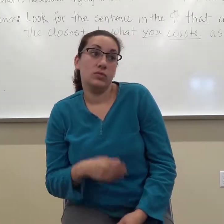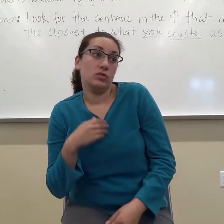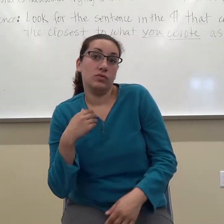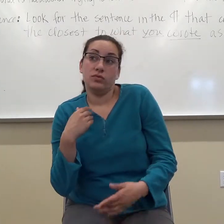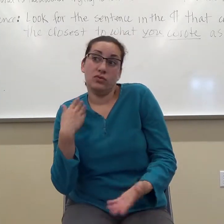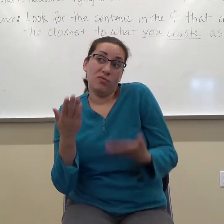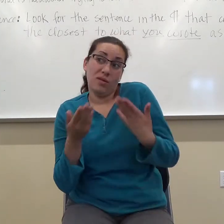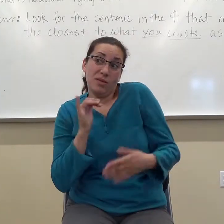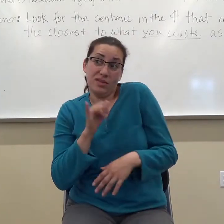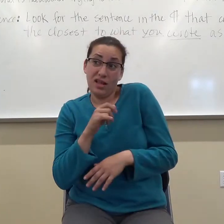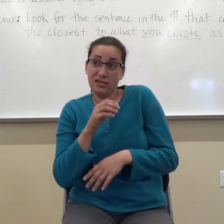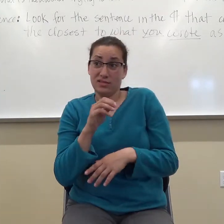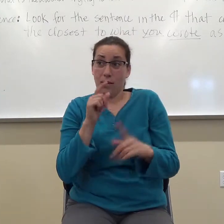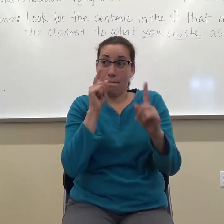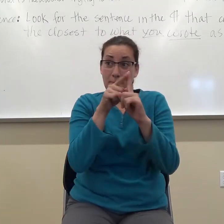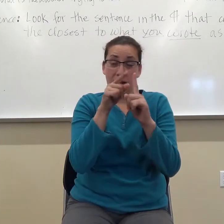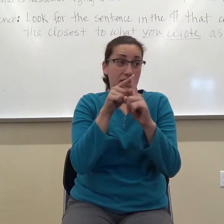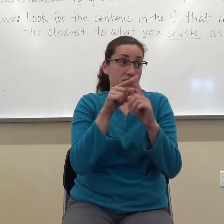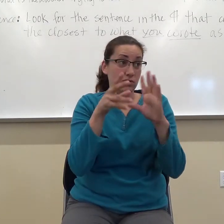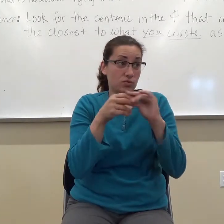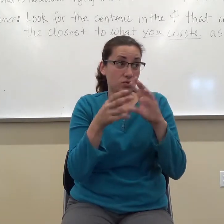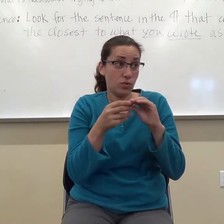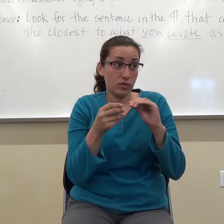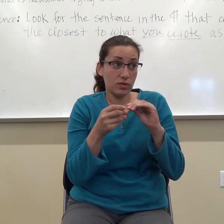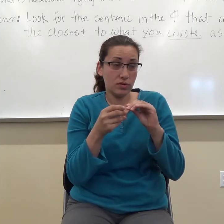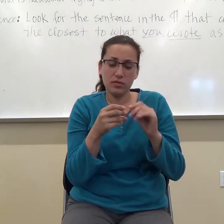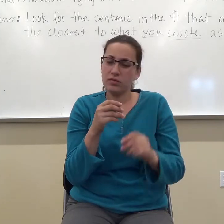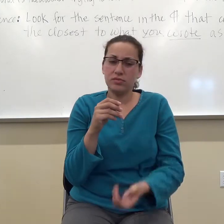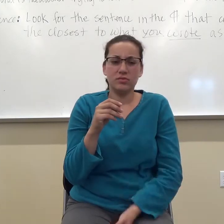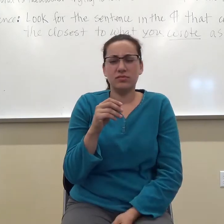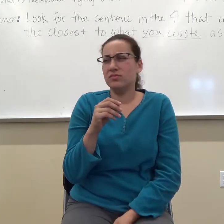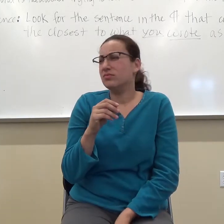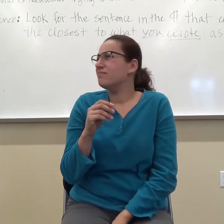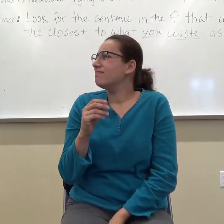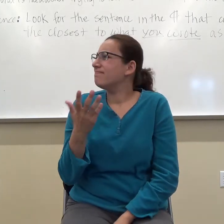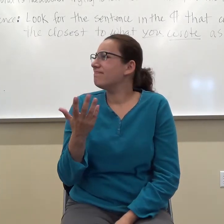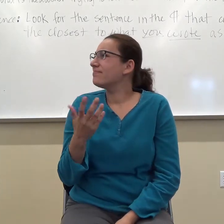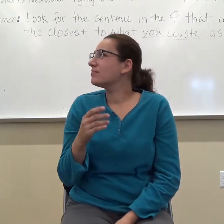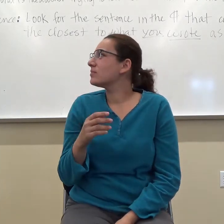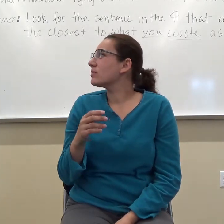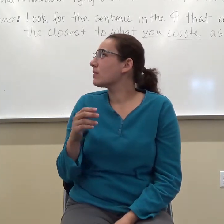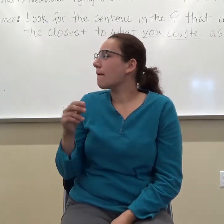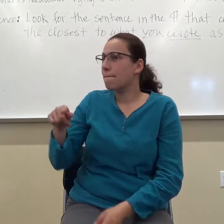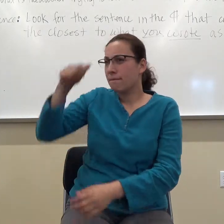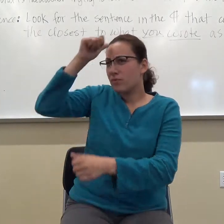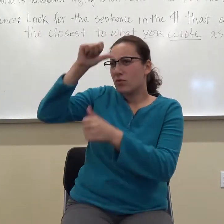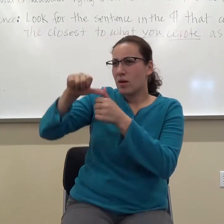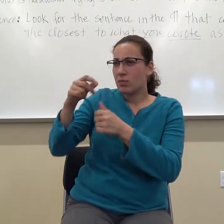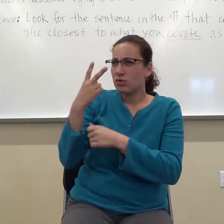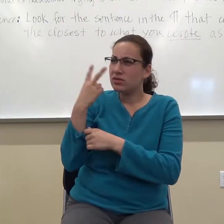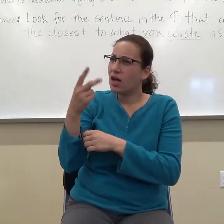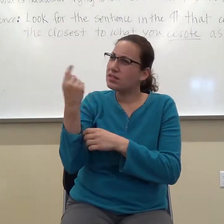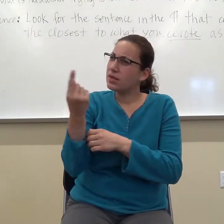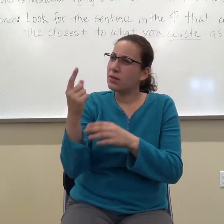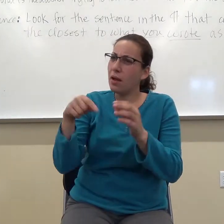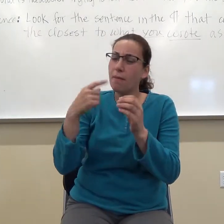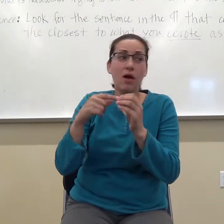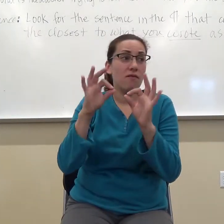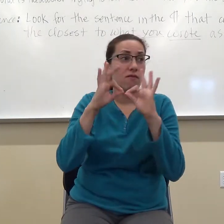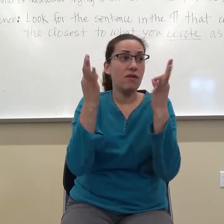okay? Because you remember you saw something about families down here. We know there's